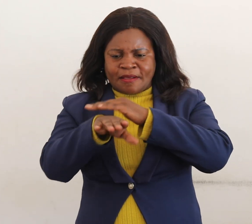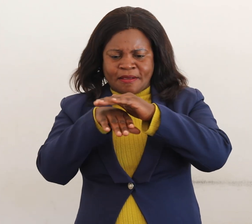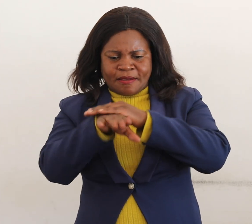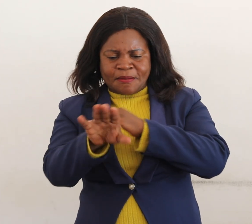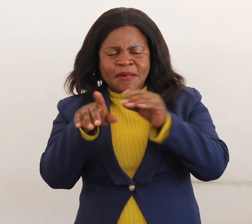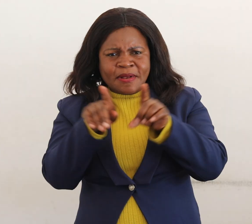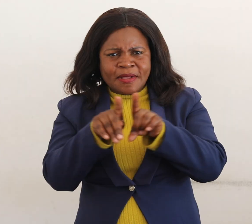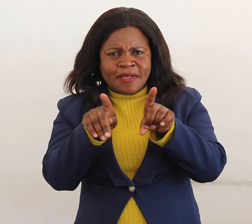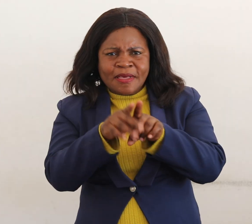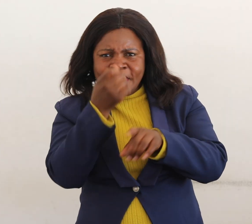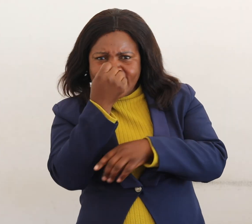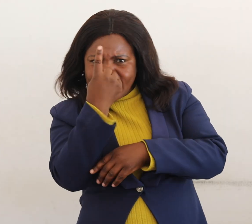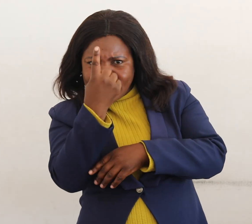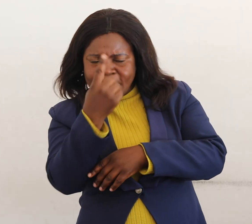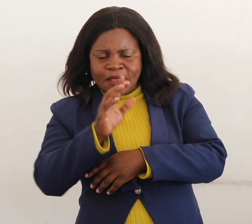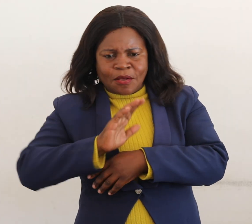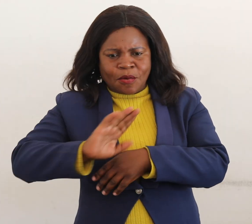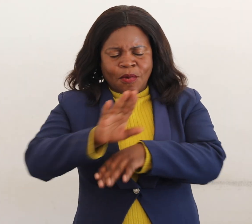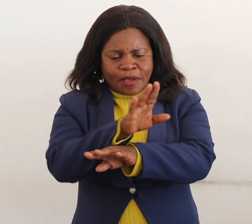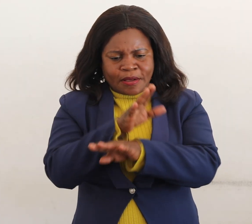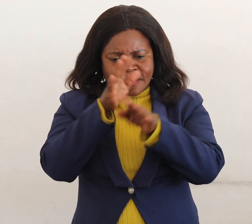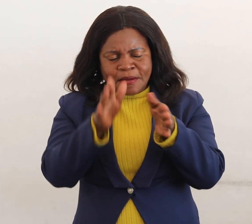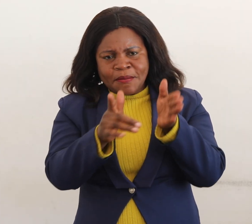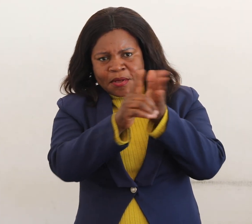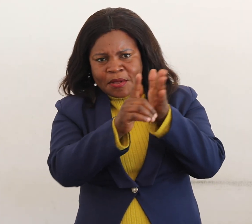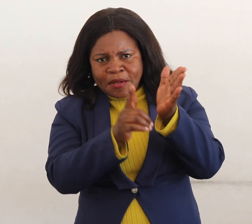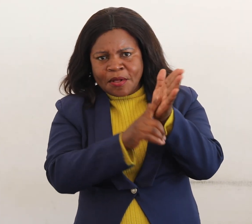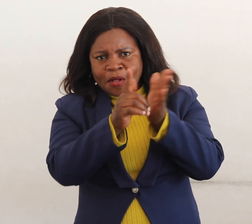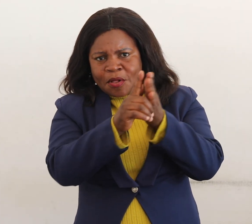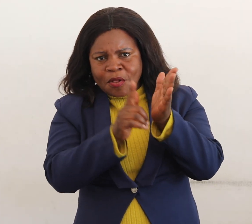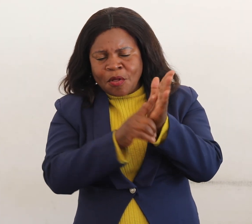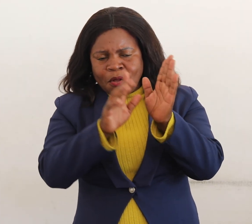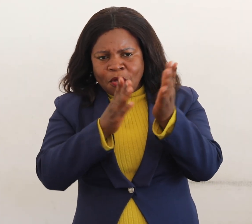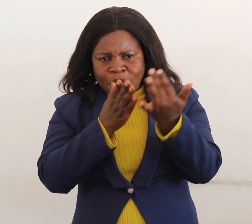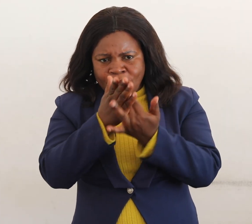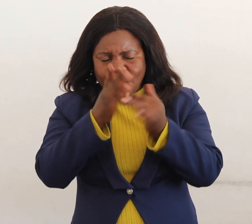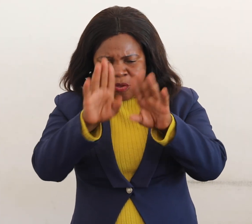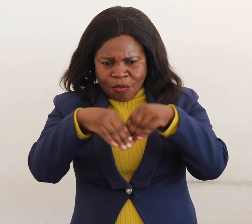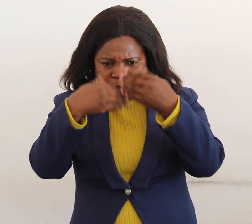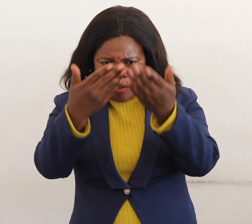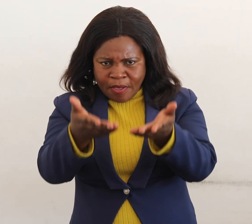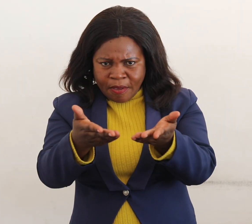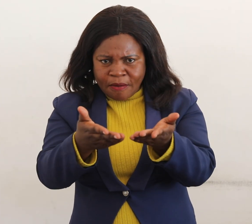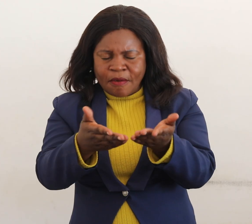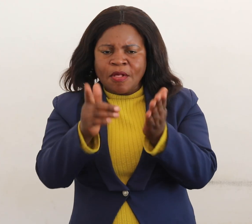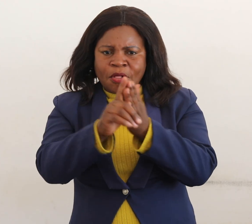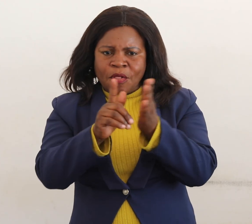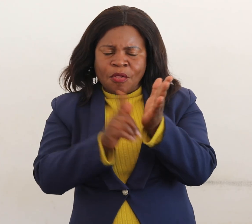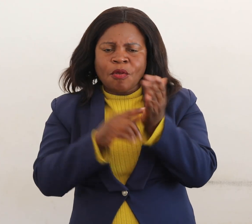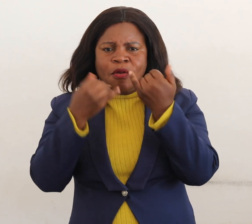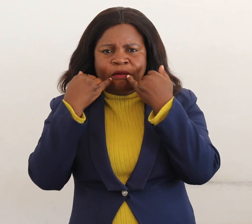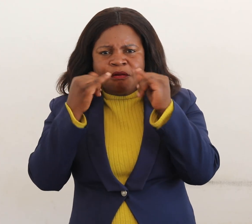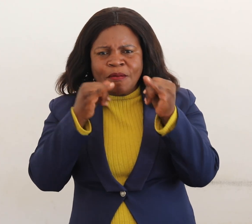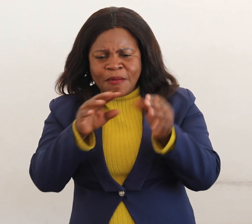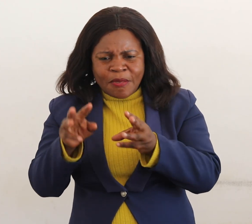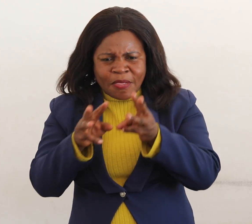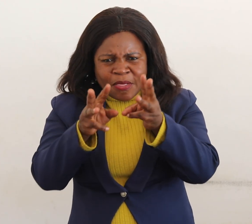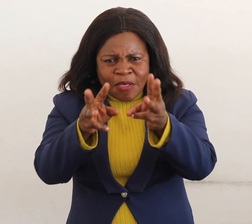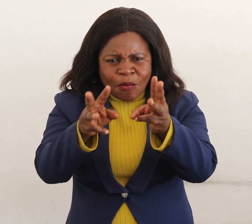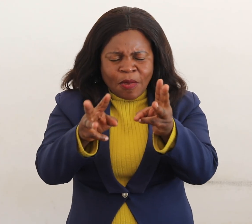understanding of Zambia's laws through the provision of legal information in formats and languages that